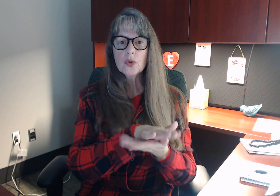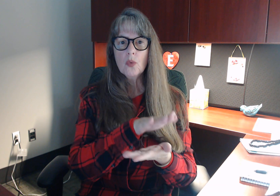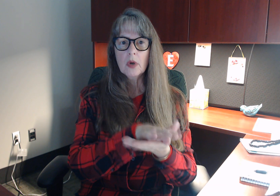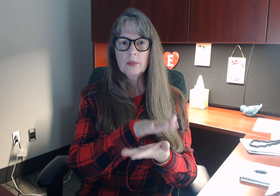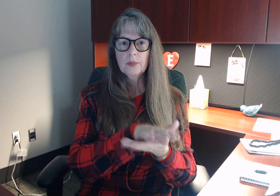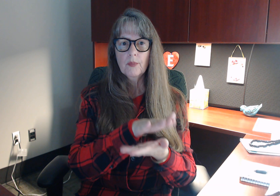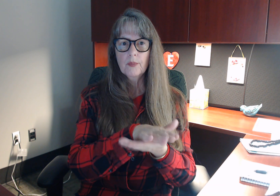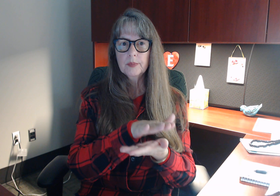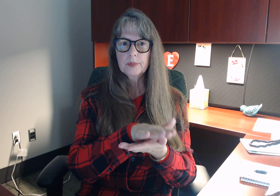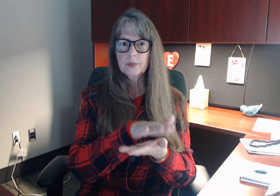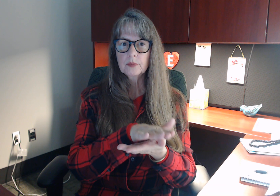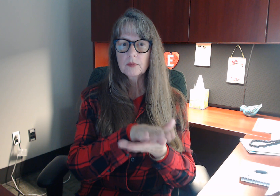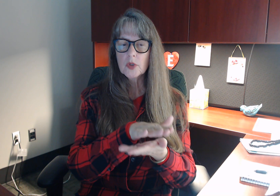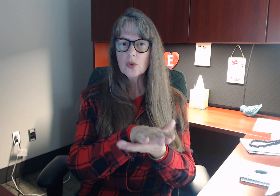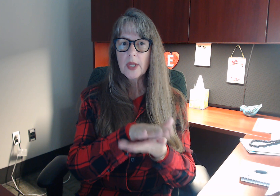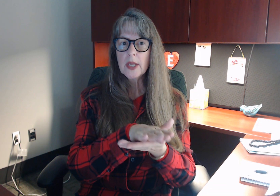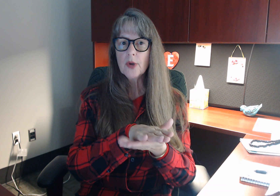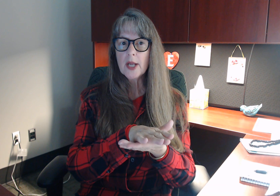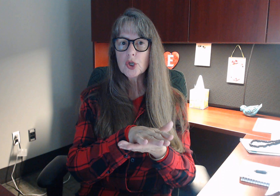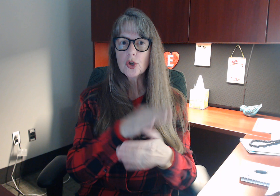school. School Day. International